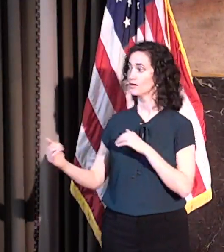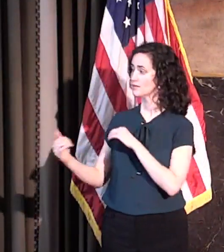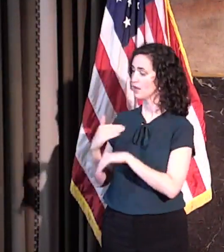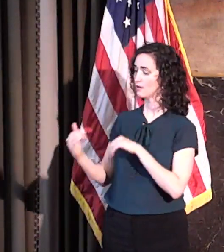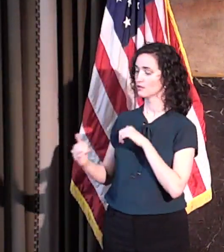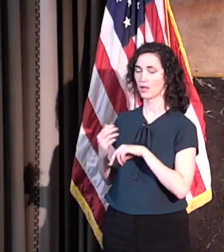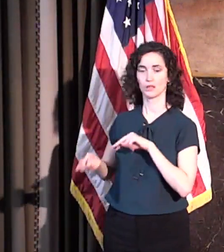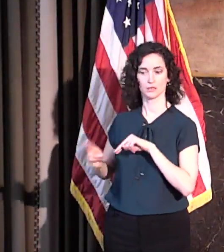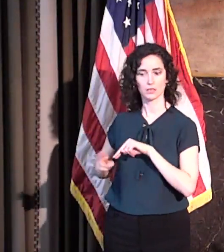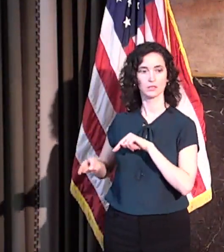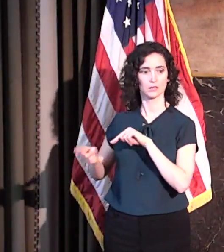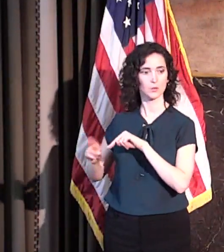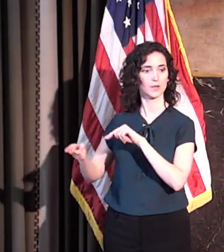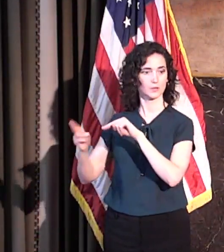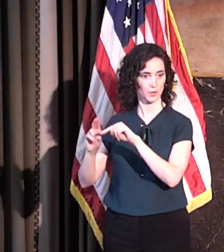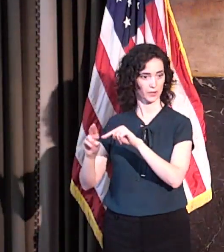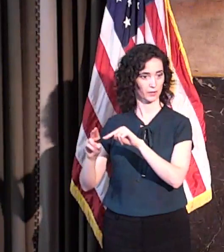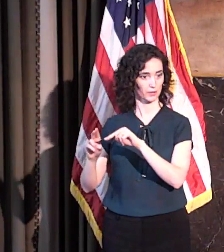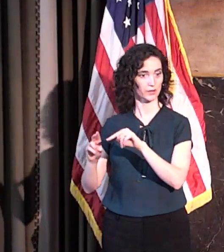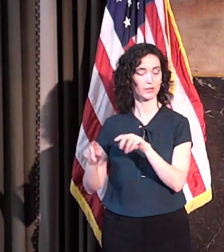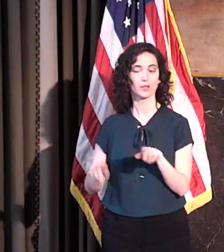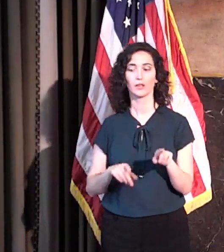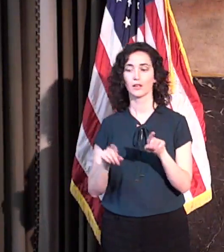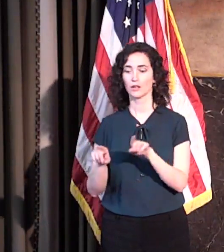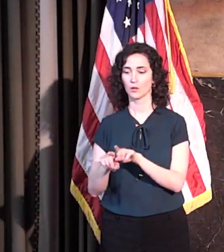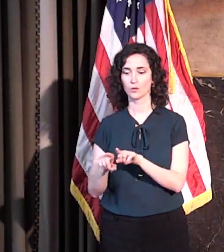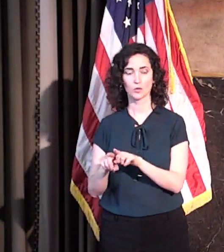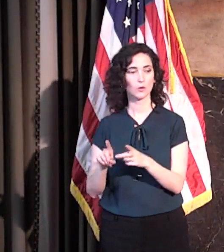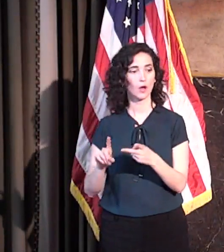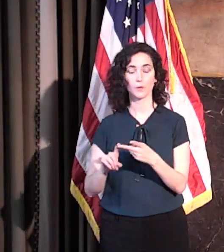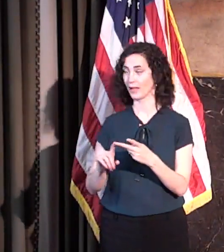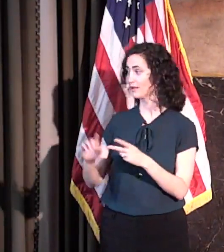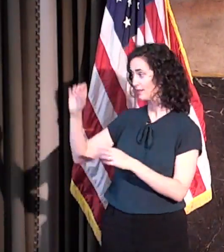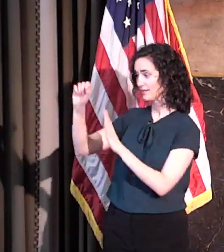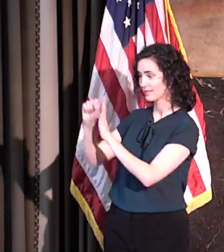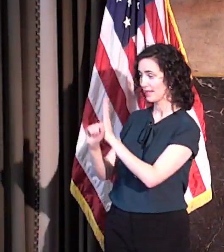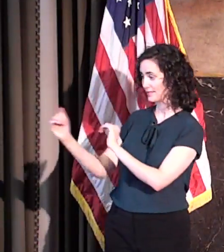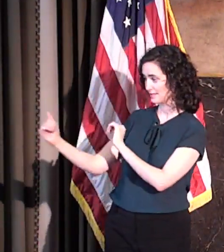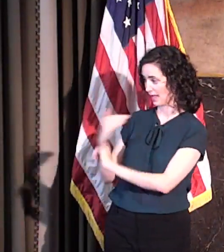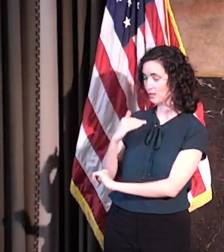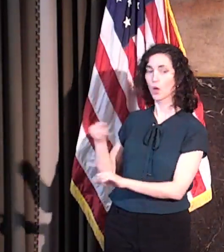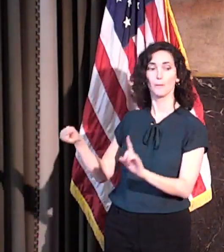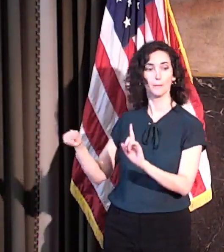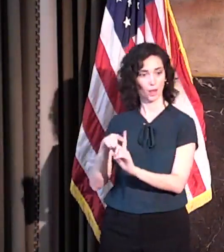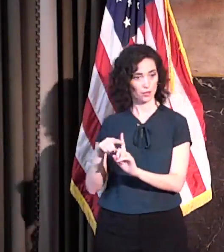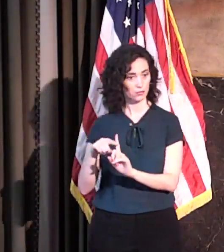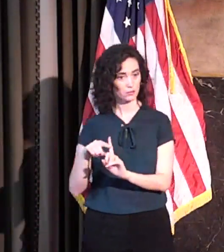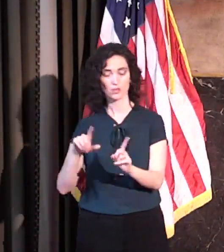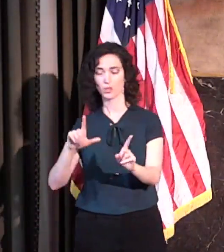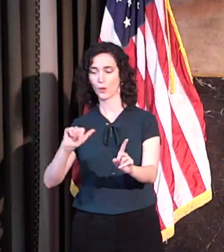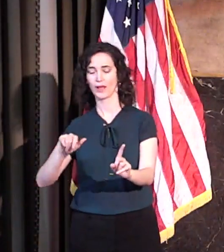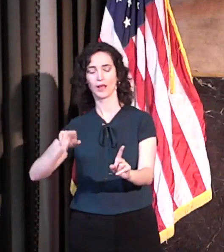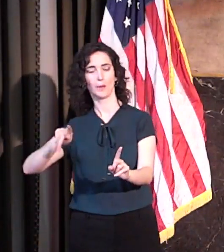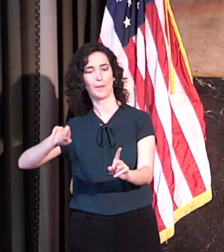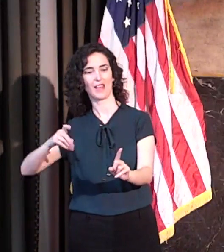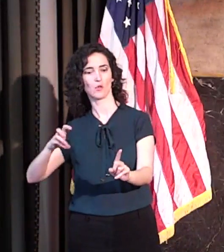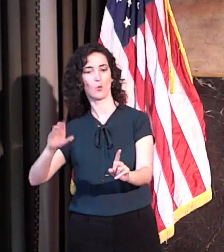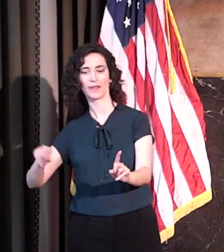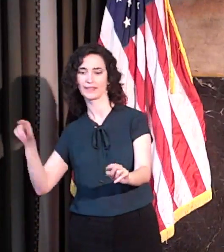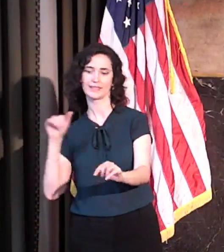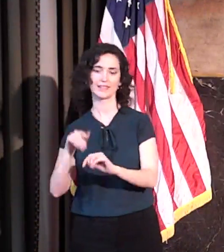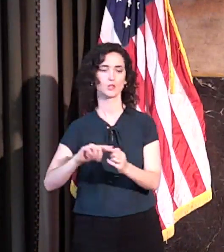on our state allocation, but also what we're getting through these ancillary pathways, like the federal retail pharmacy program, and also the FQHC program, which I